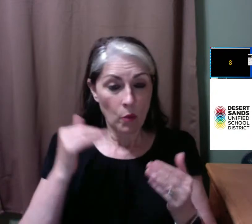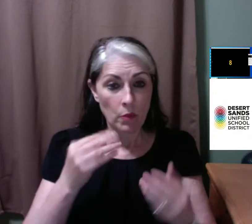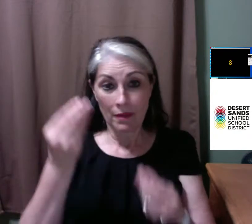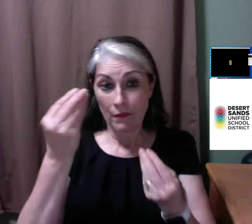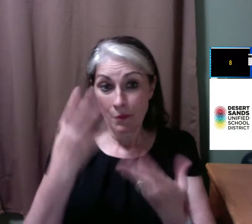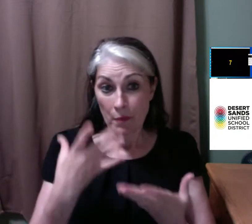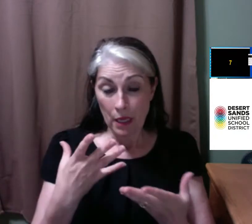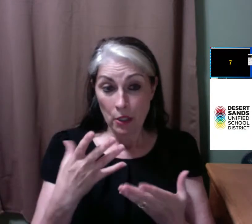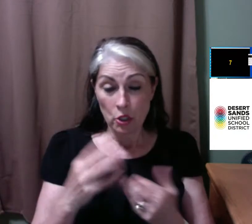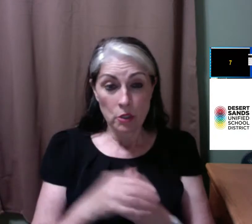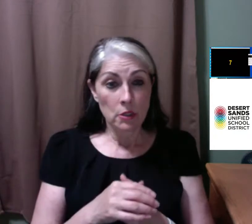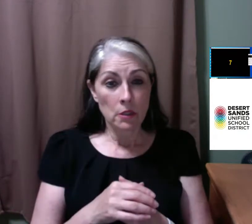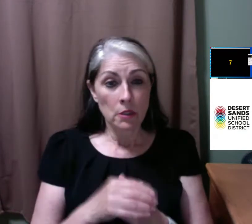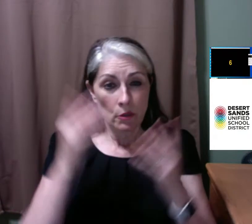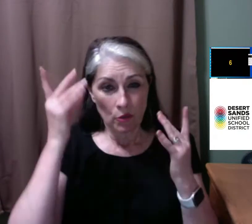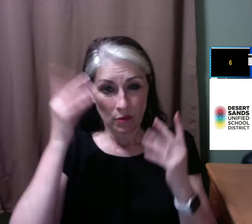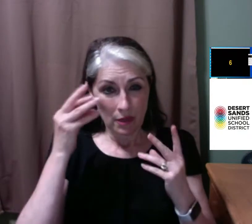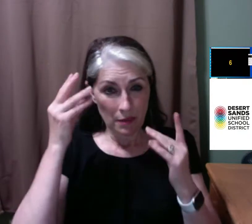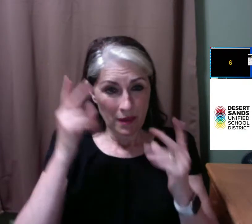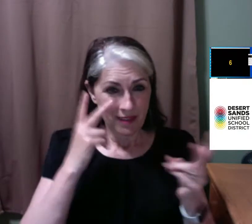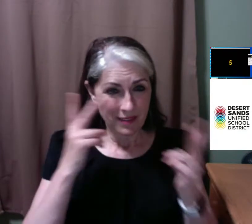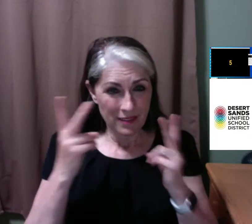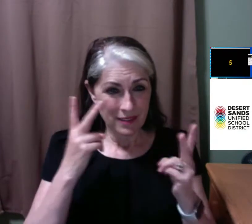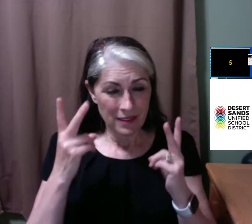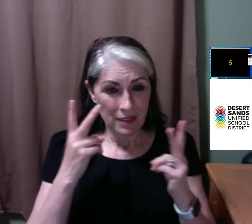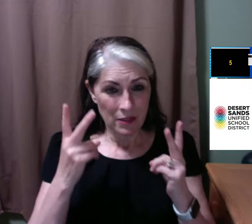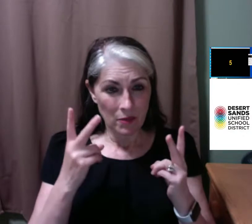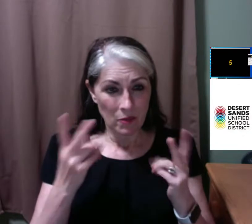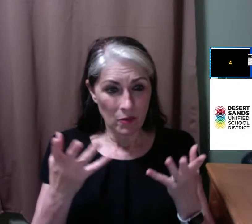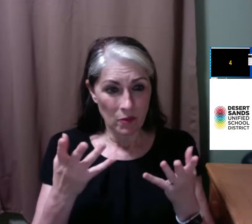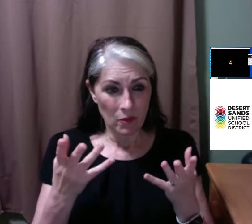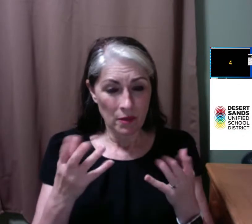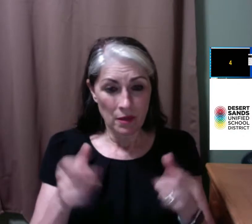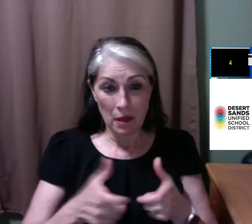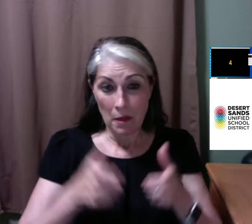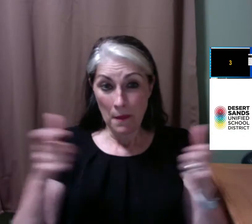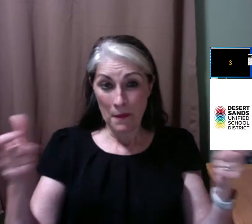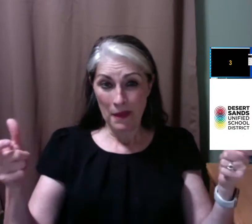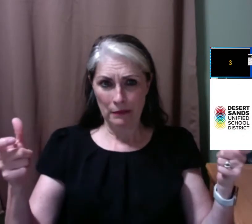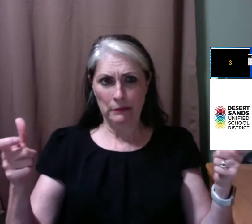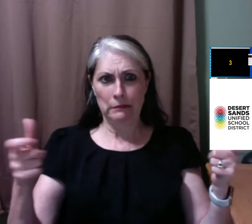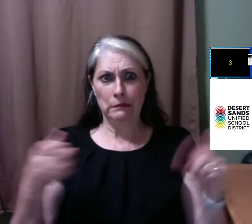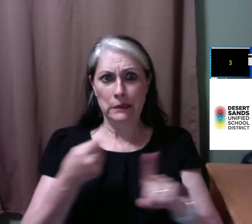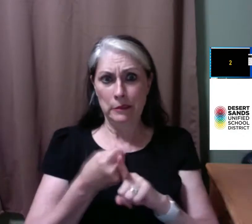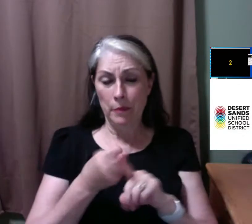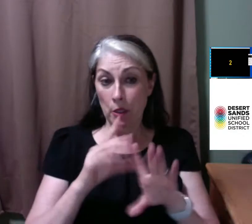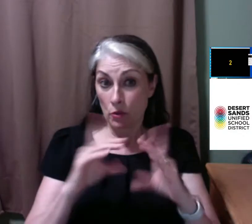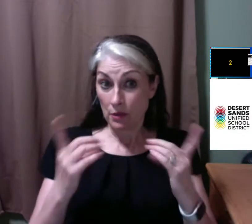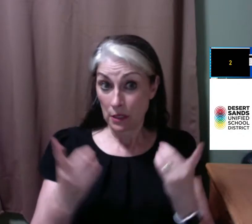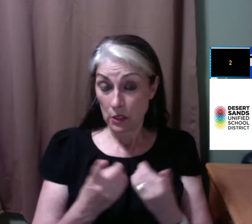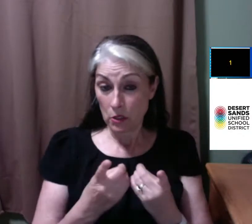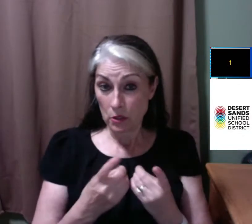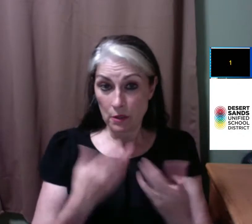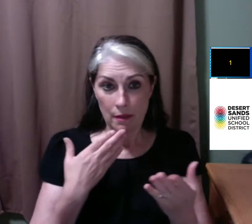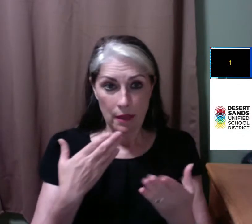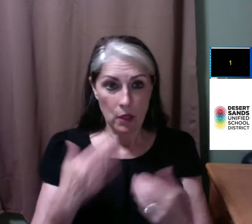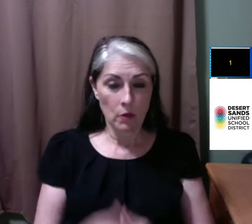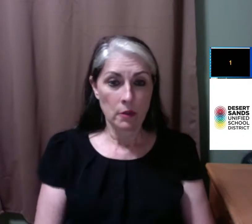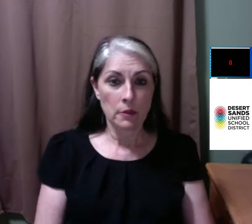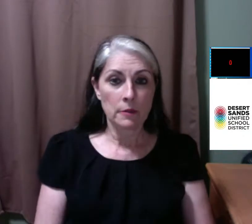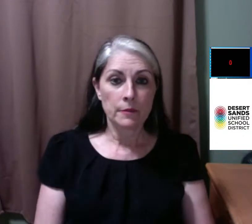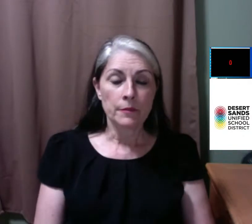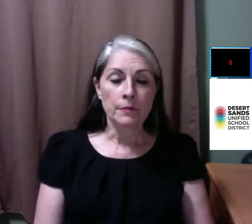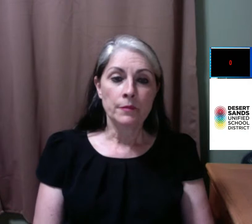information just into consideration and see what, on a large scale, this is going to have on impact to our district. Thank you. Thank